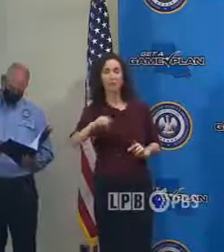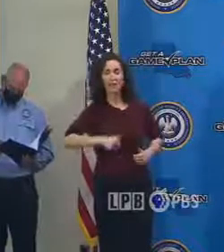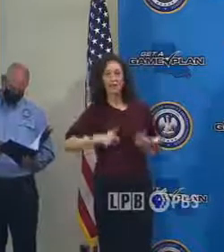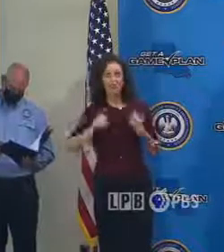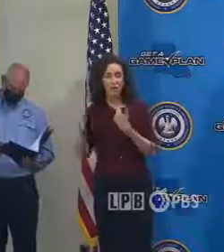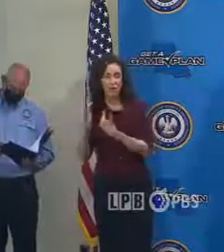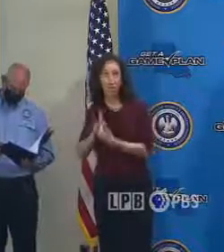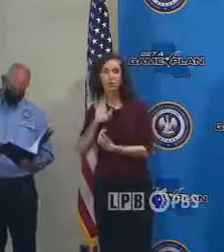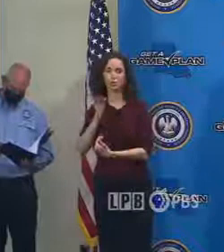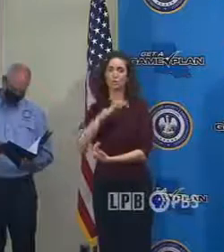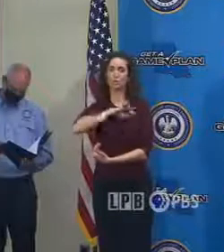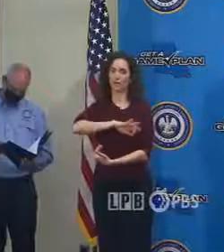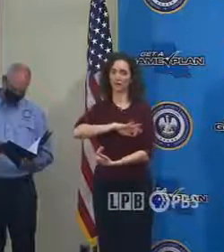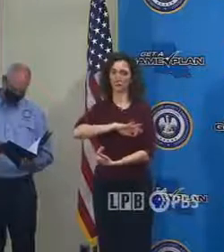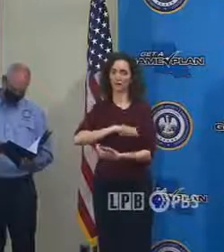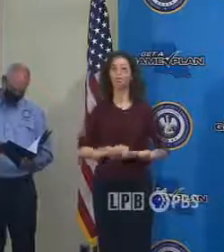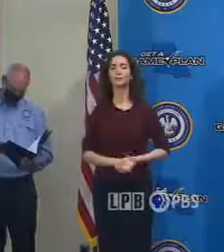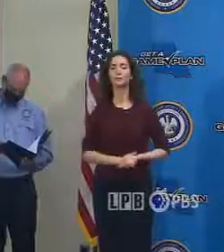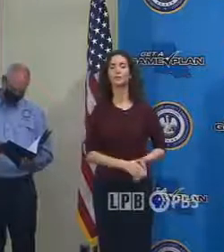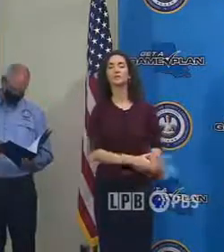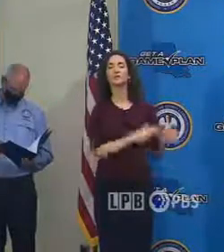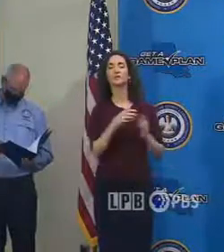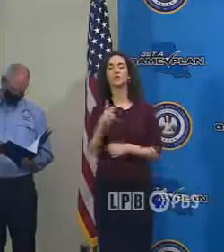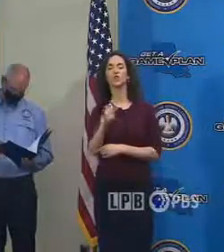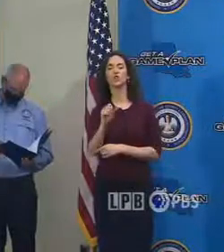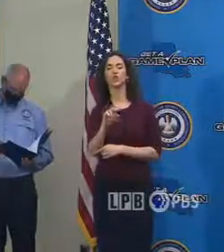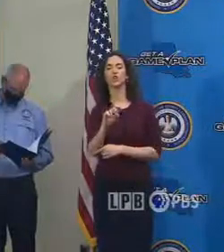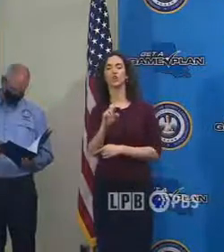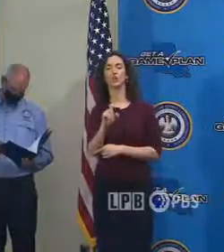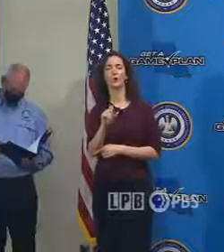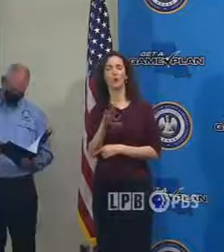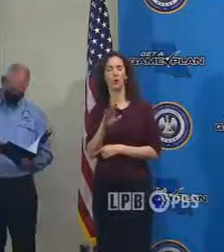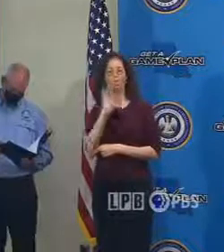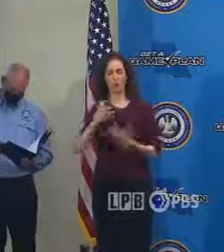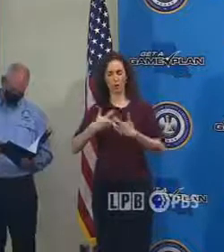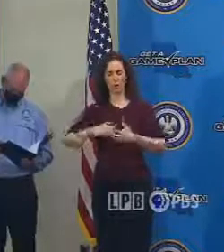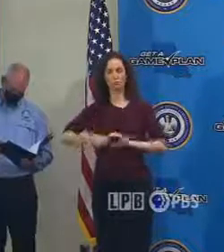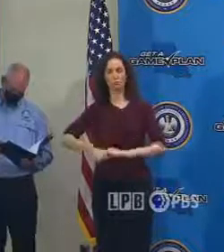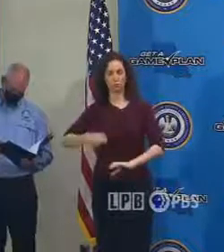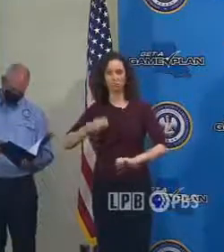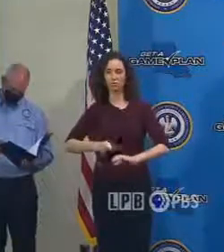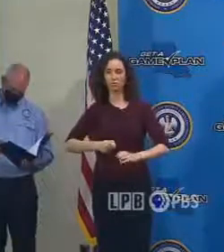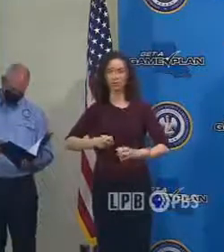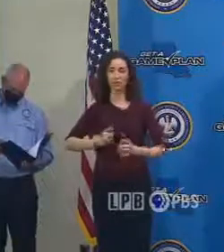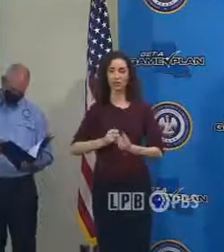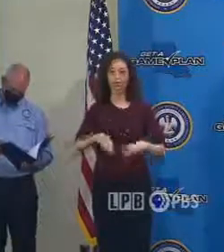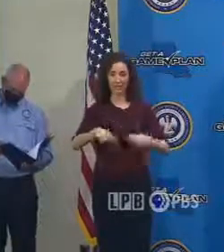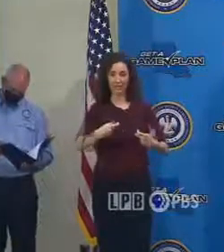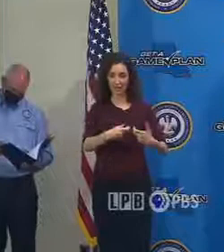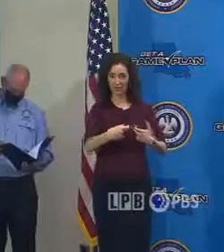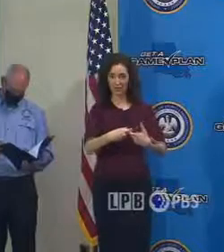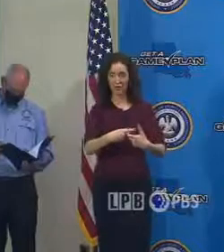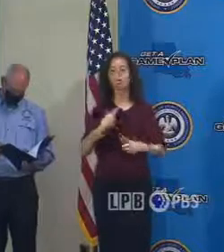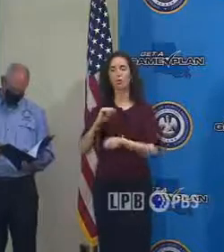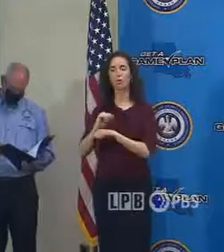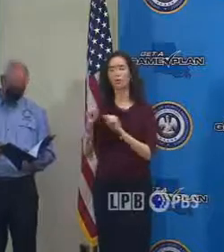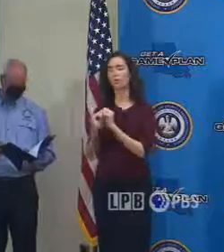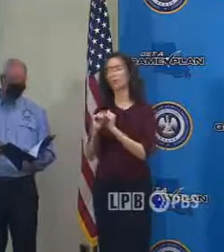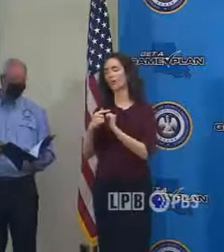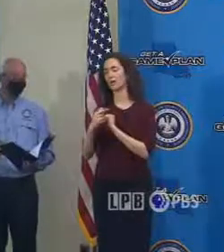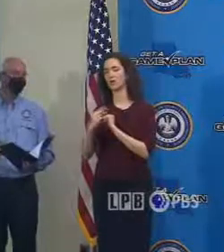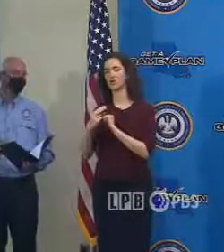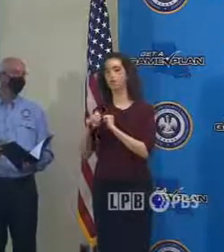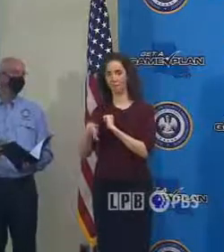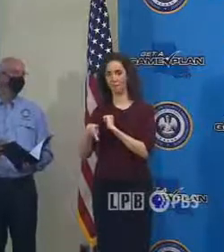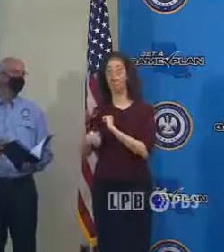from it. With generators, we're proactively involved, working with GOSEP and the Corps of Engineers on